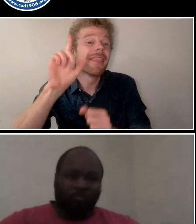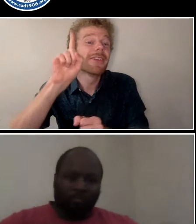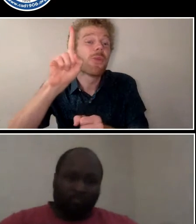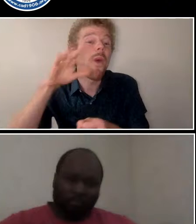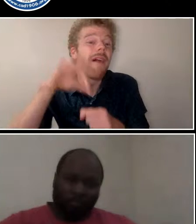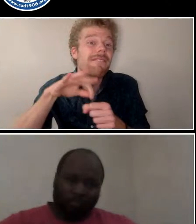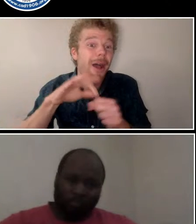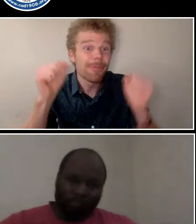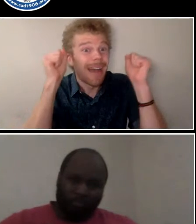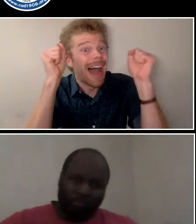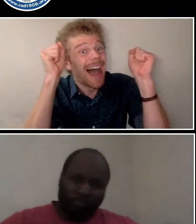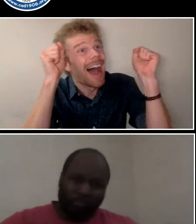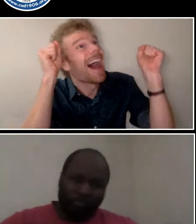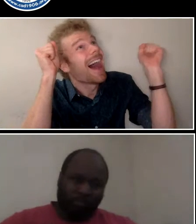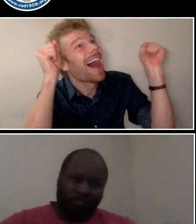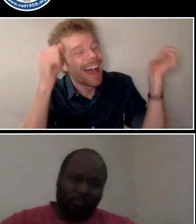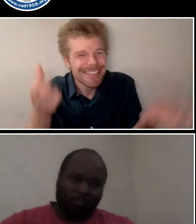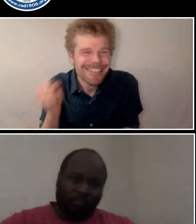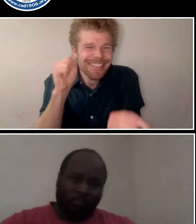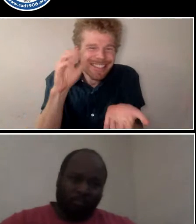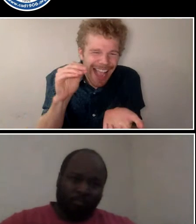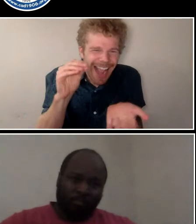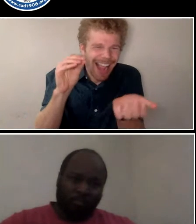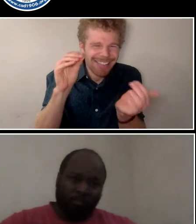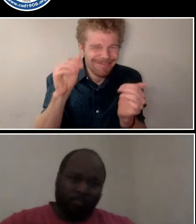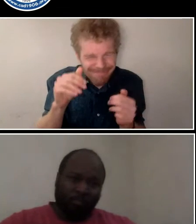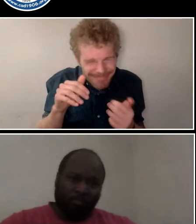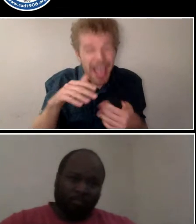one. I was able to vote for myself and then send it